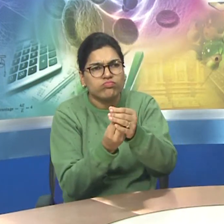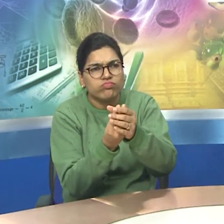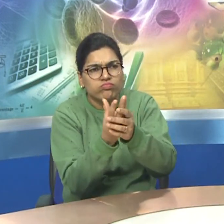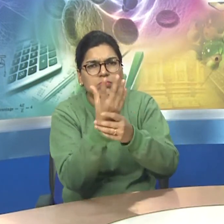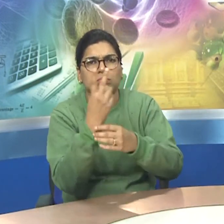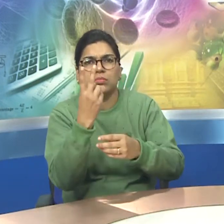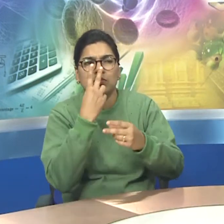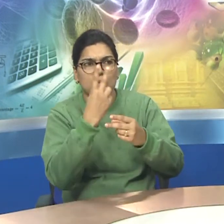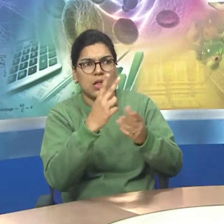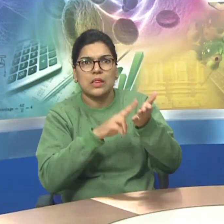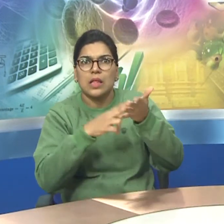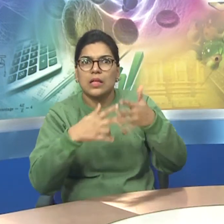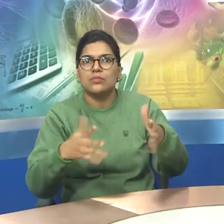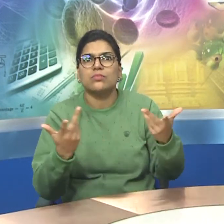Nature.